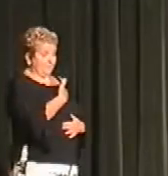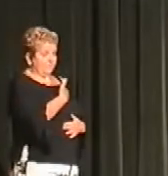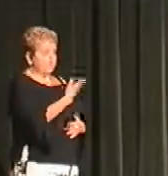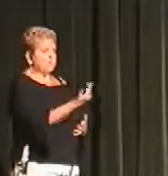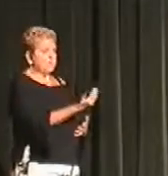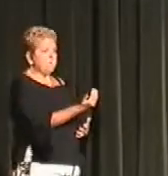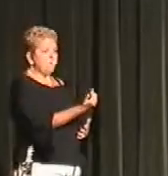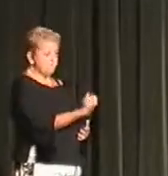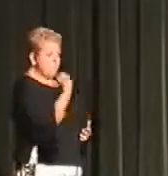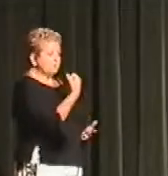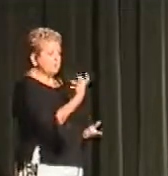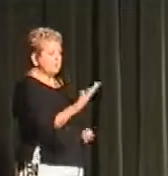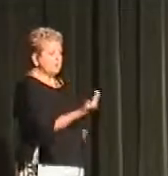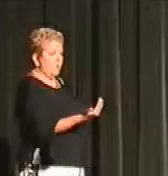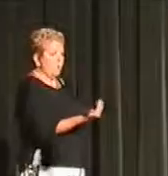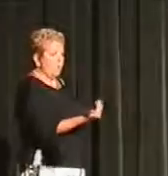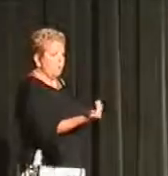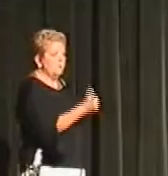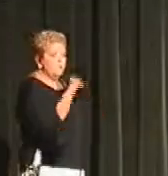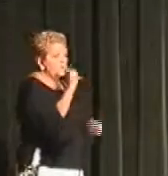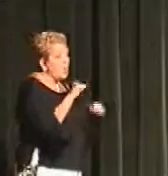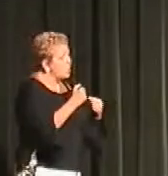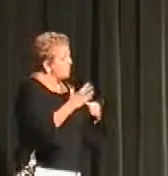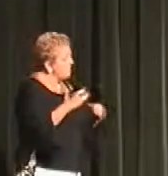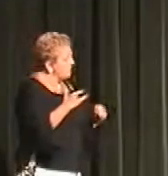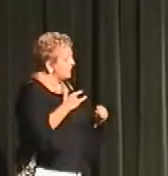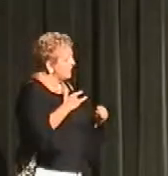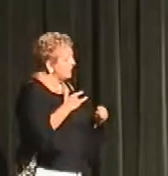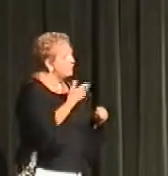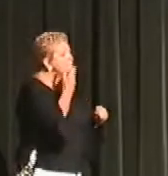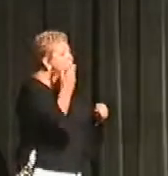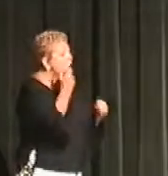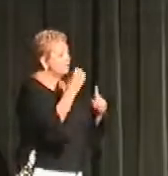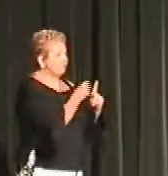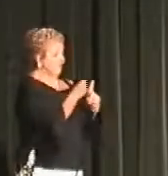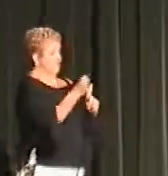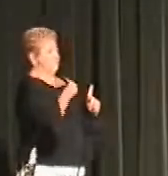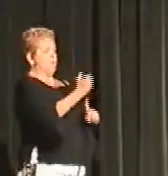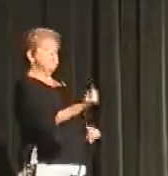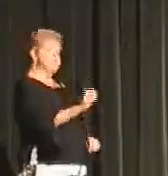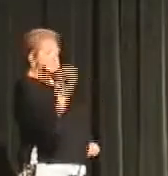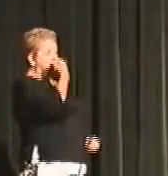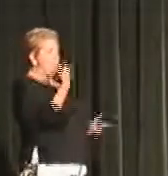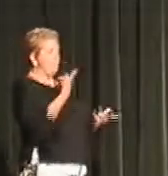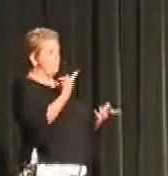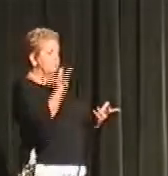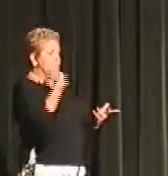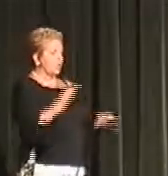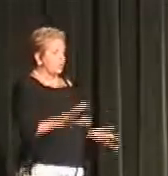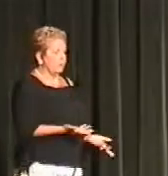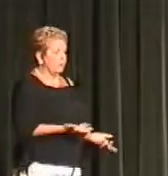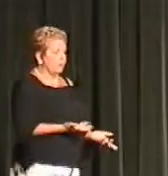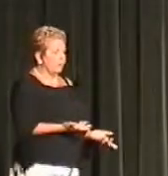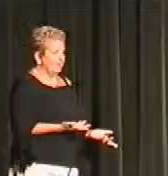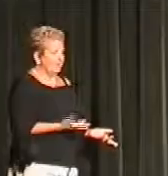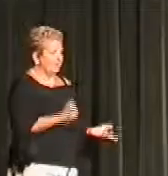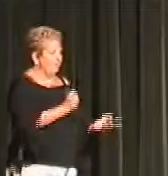face than hurt my feelings. And I just want you to take my word for it. I was very good at getting people to punch me in the